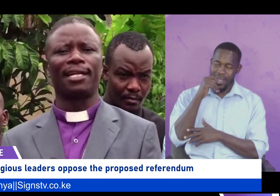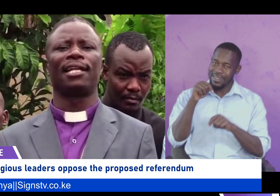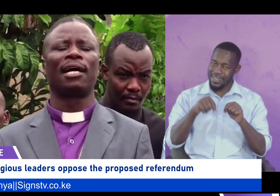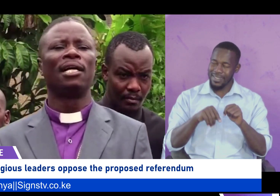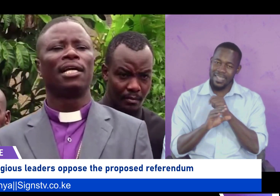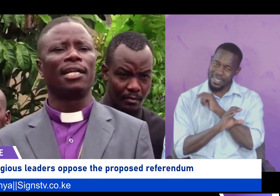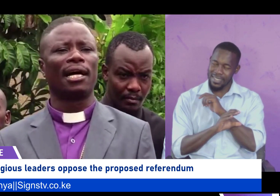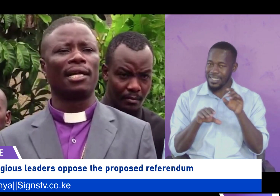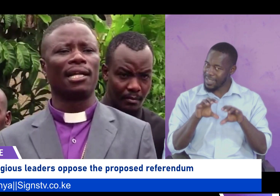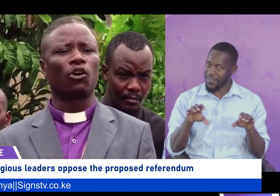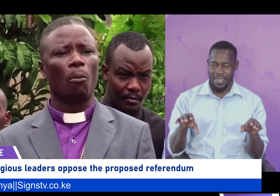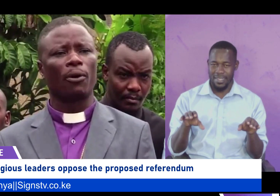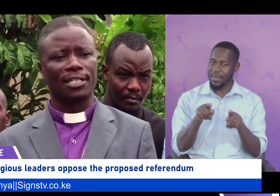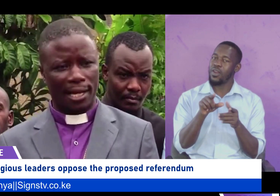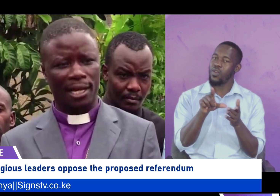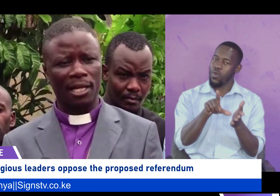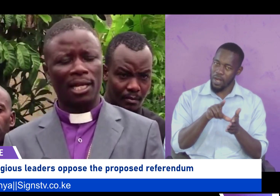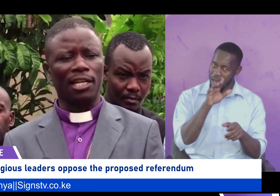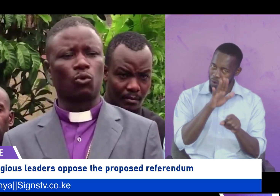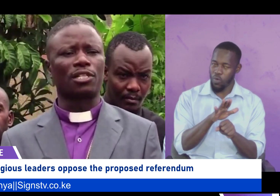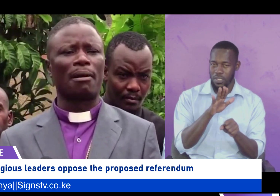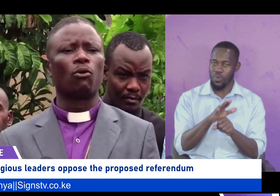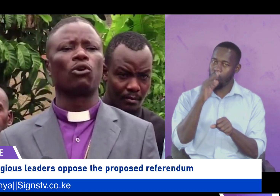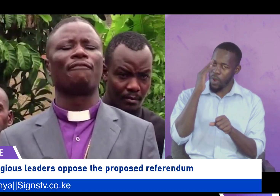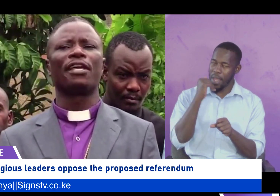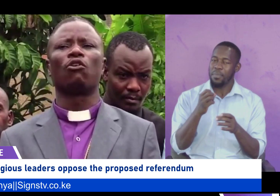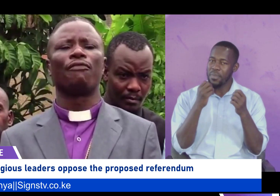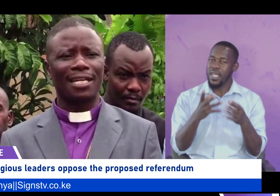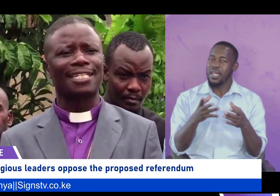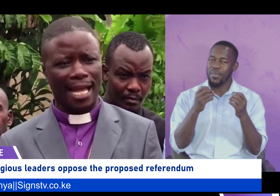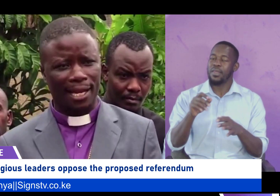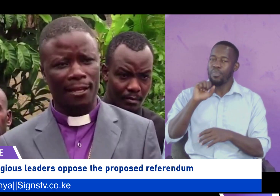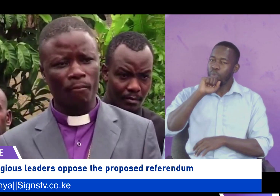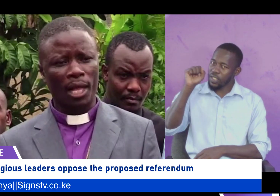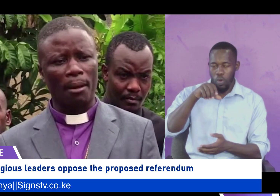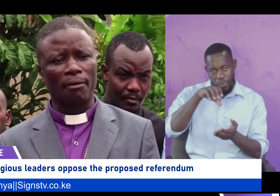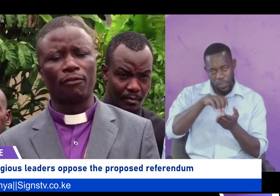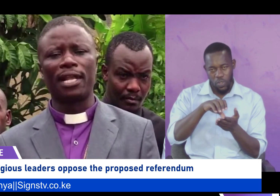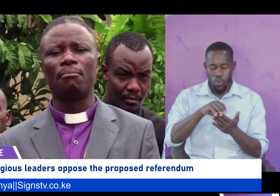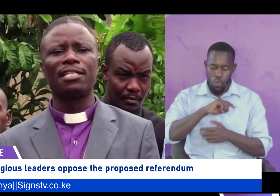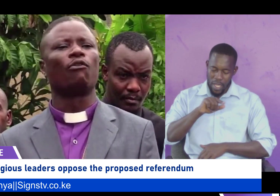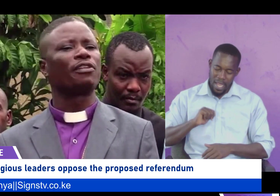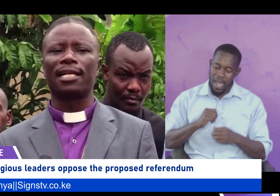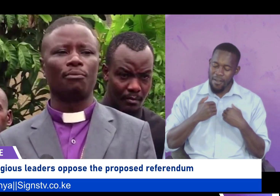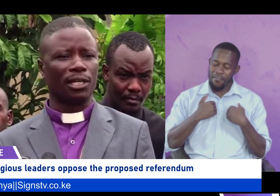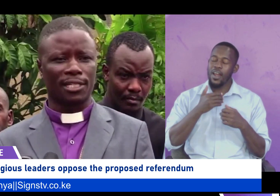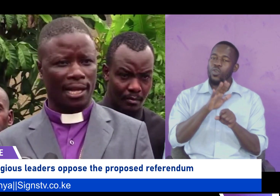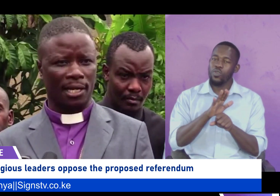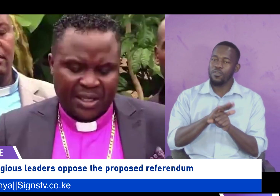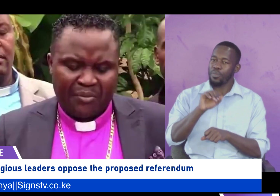madeni inakopwa sana ni kwa sababu kuna vyeo vingi sana ambavyo vinahimiza ufisadi mwingi sana. The